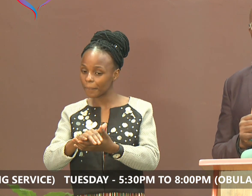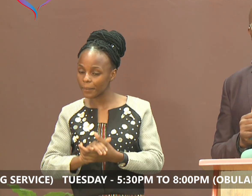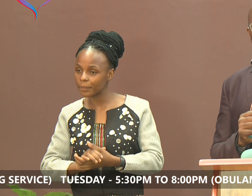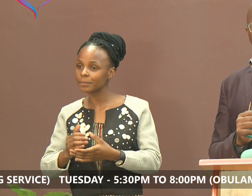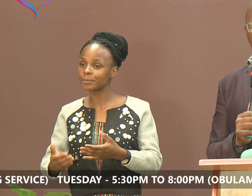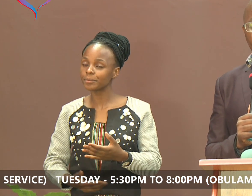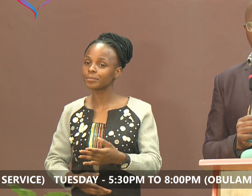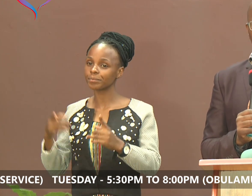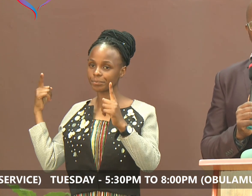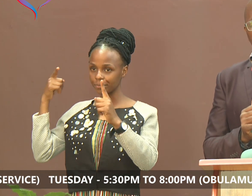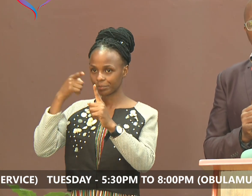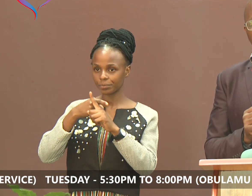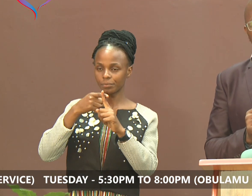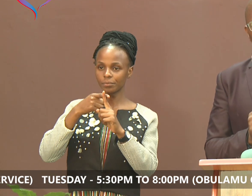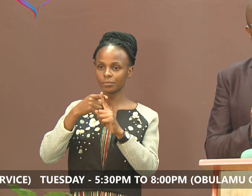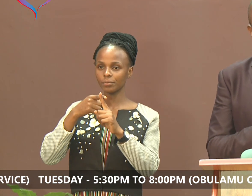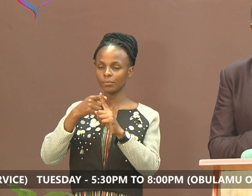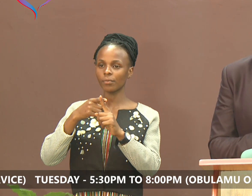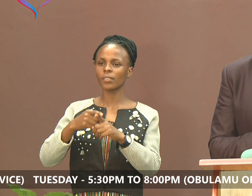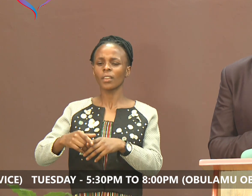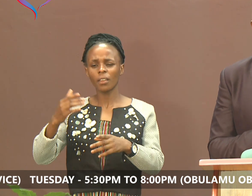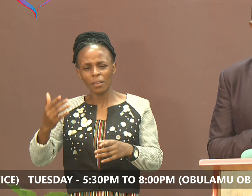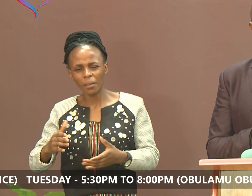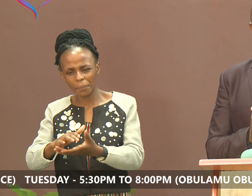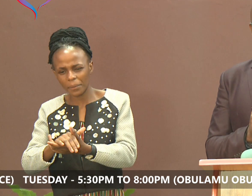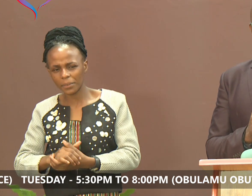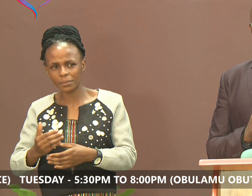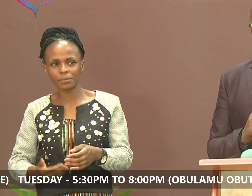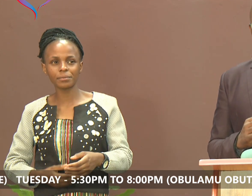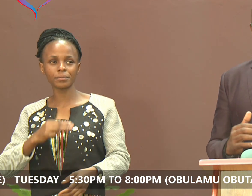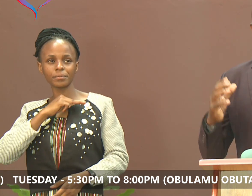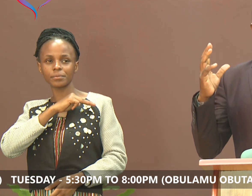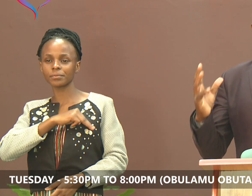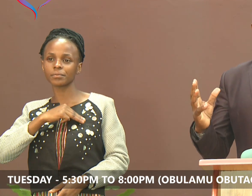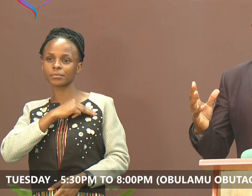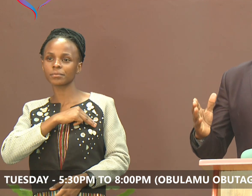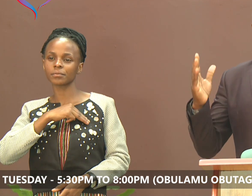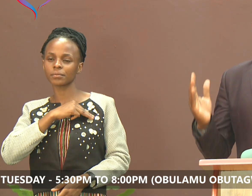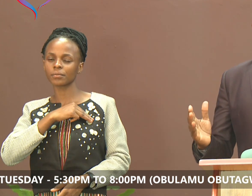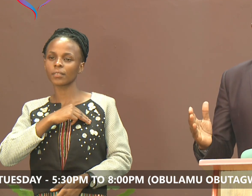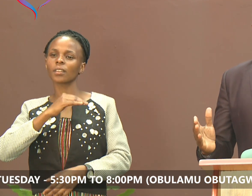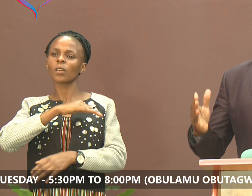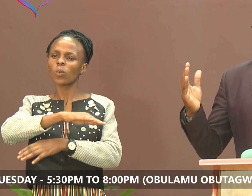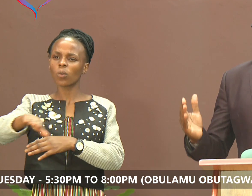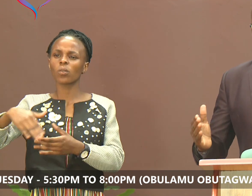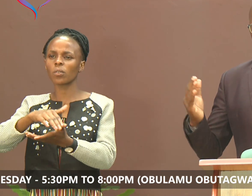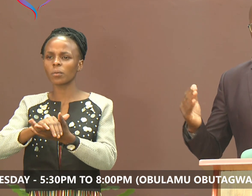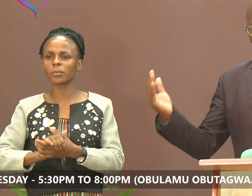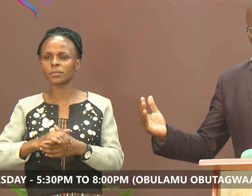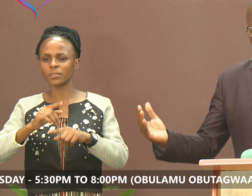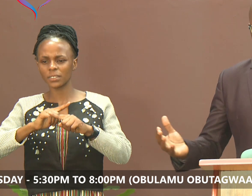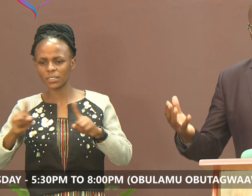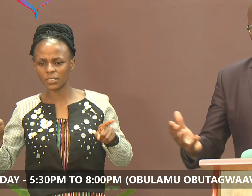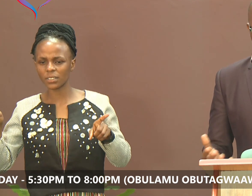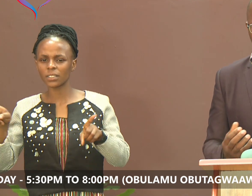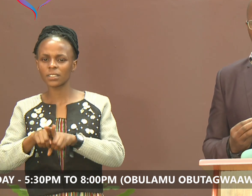Bulina goals etugoba. Marriage has a mission. Era bulina mission. Every marriage is different and it is doing a different